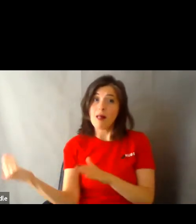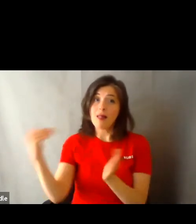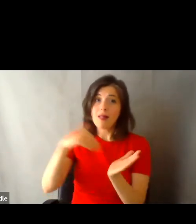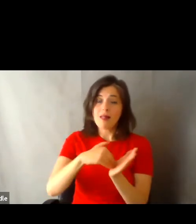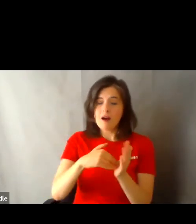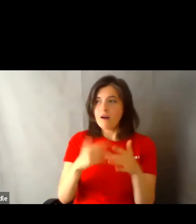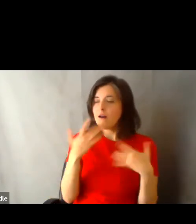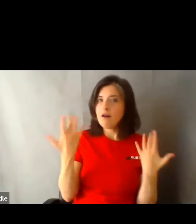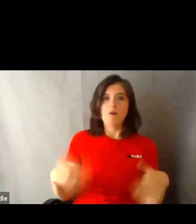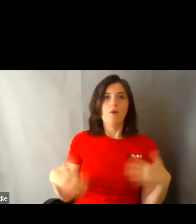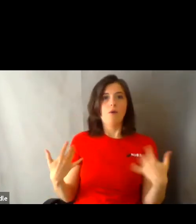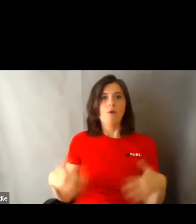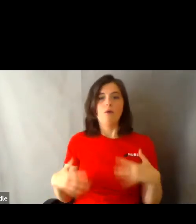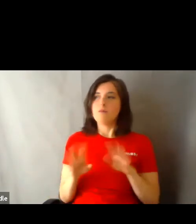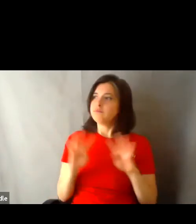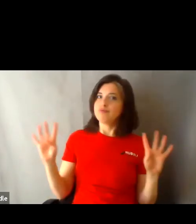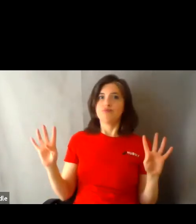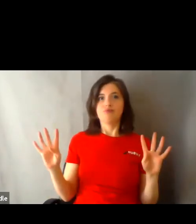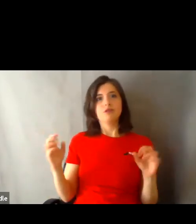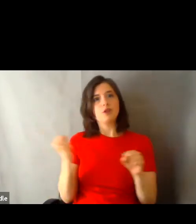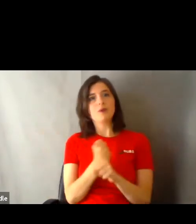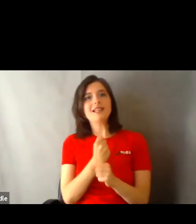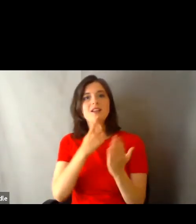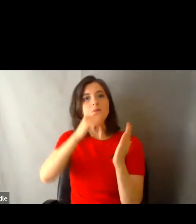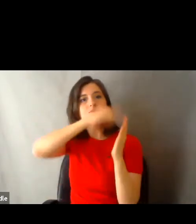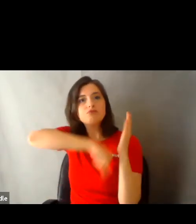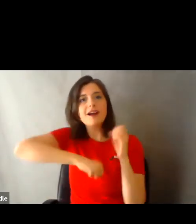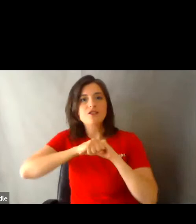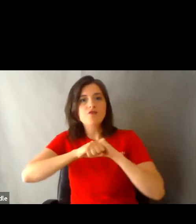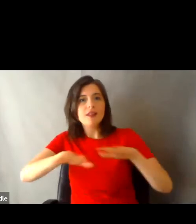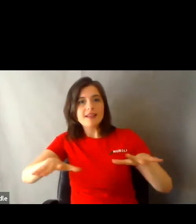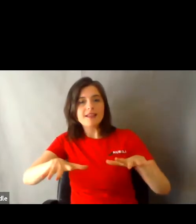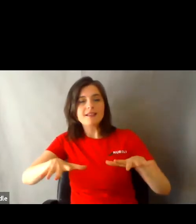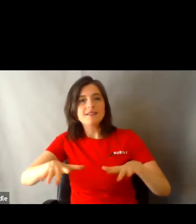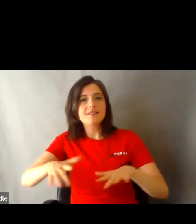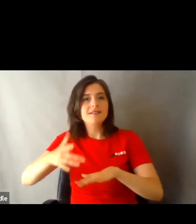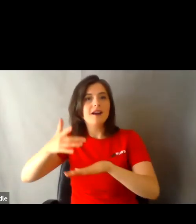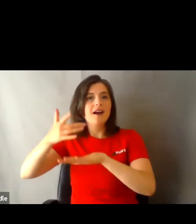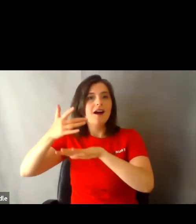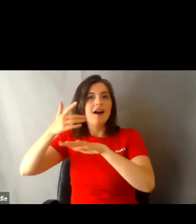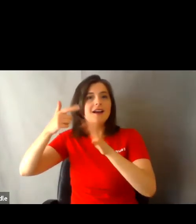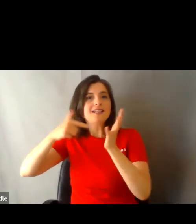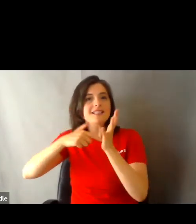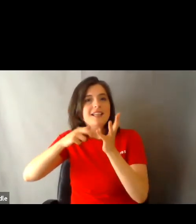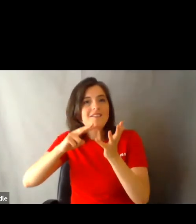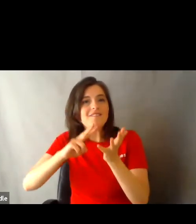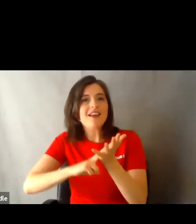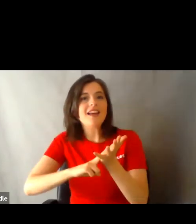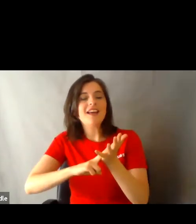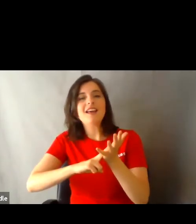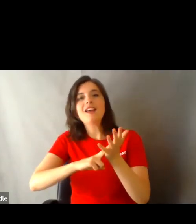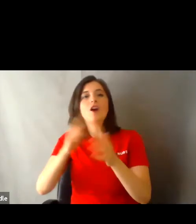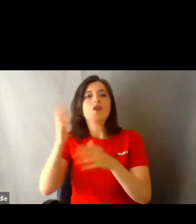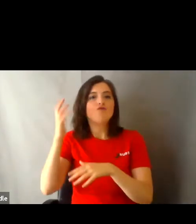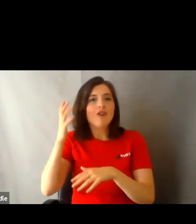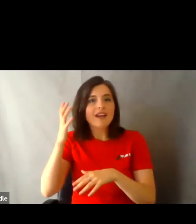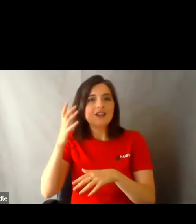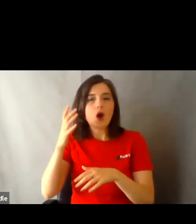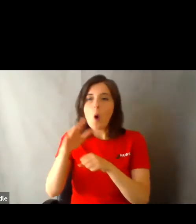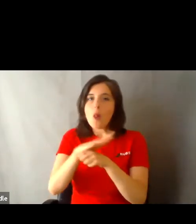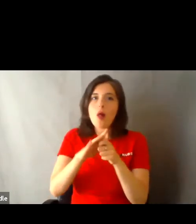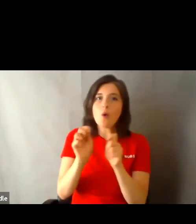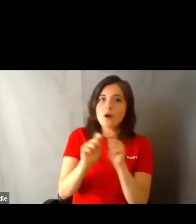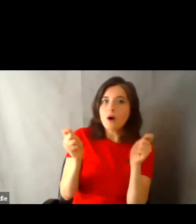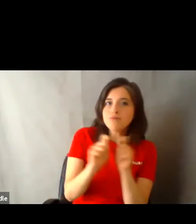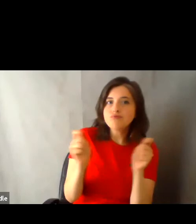enormous. And we did press releases, and the TV and the radio came, and the local press. And